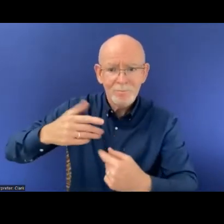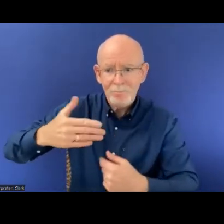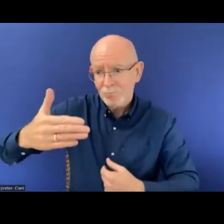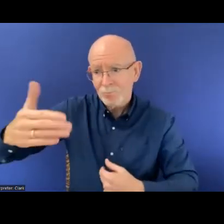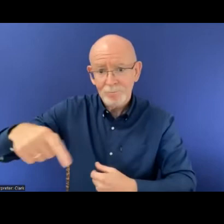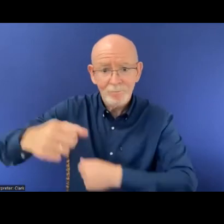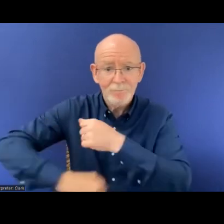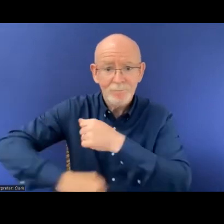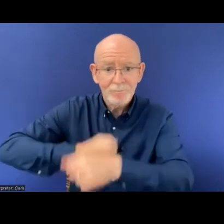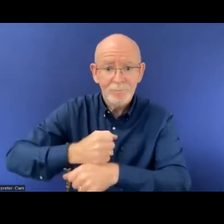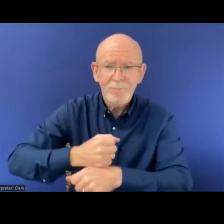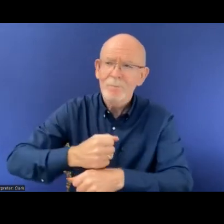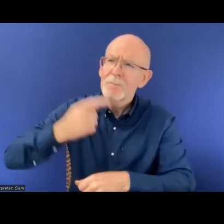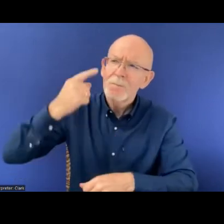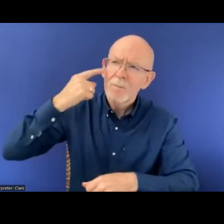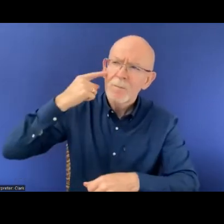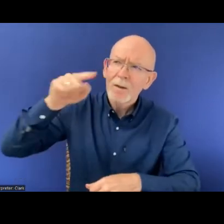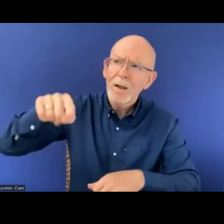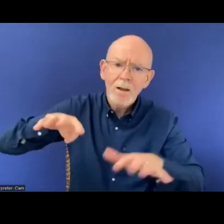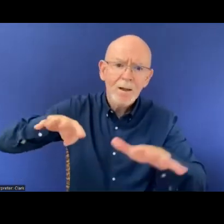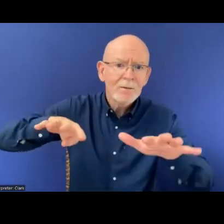on,